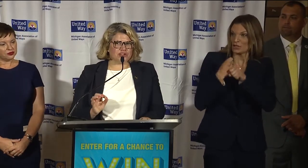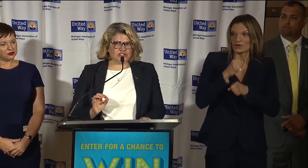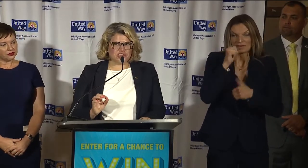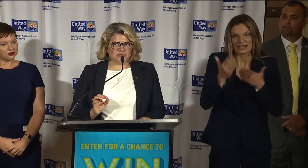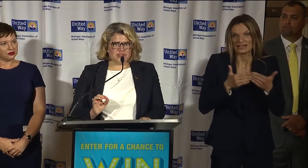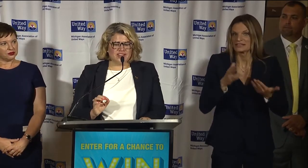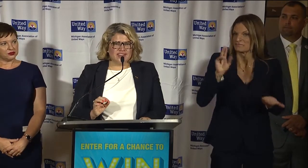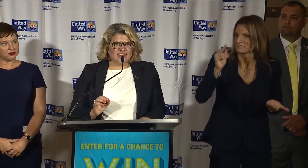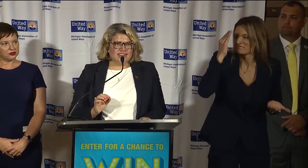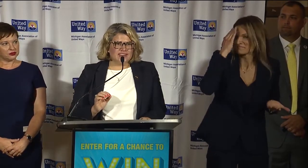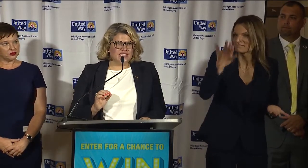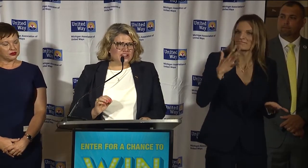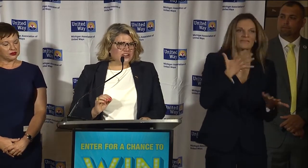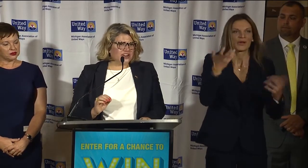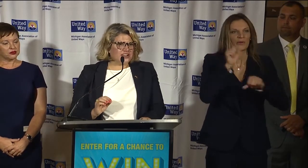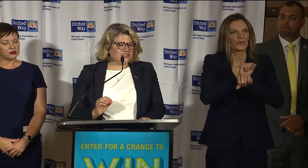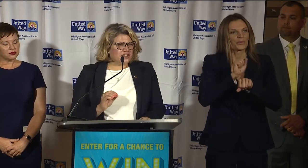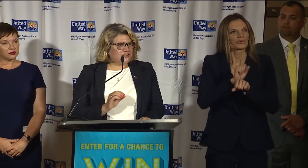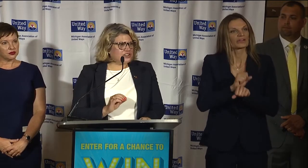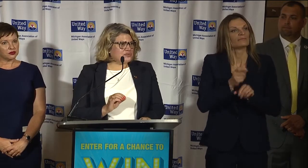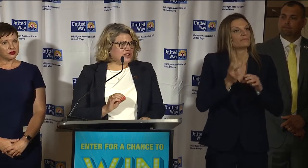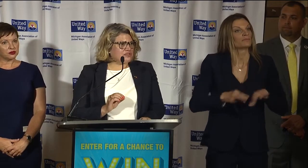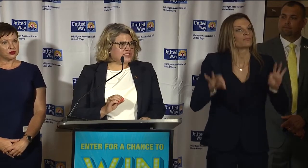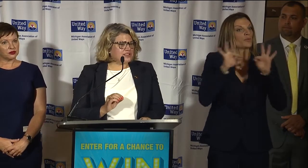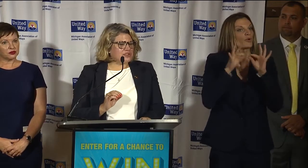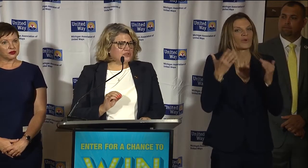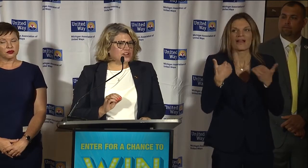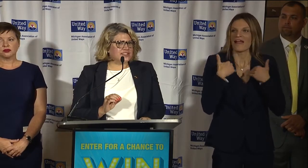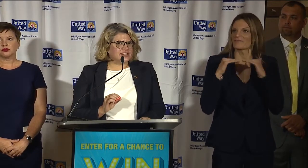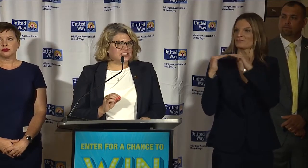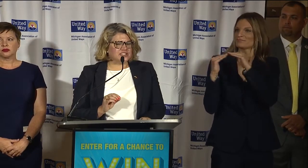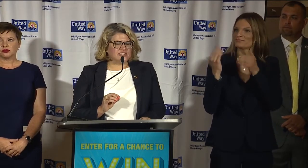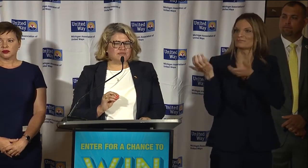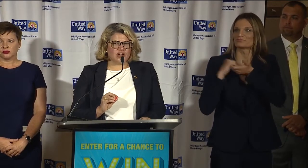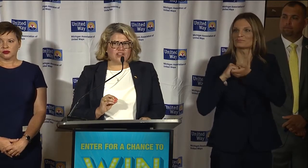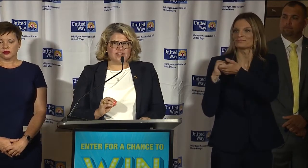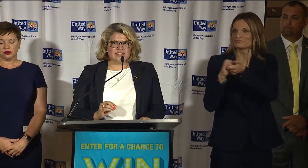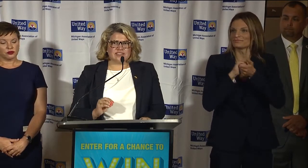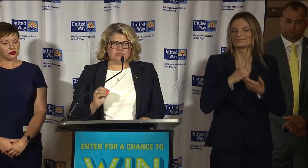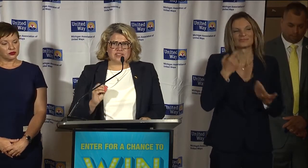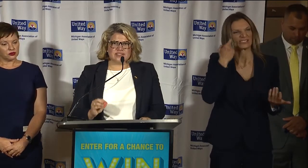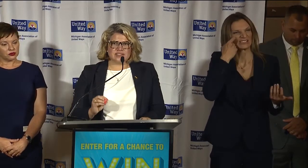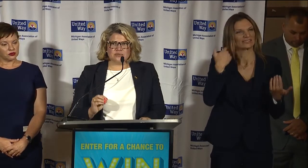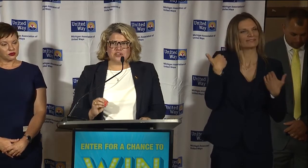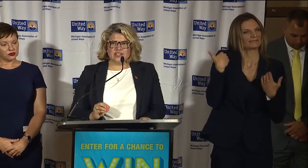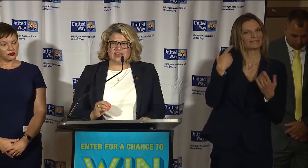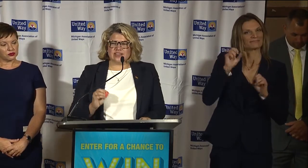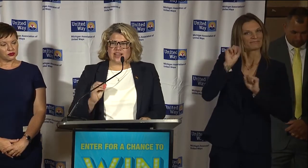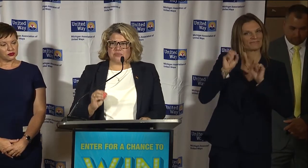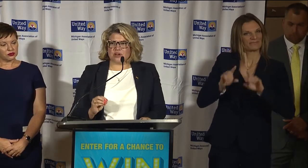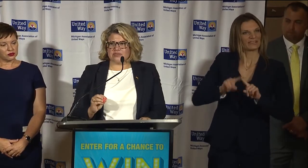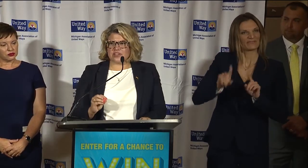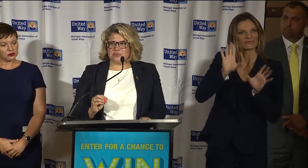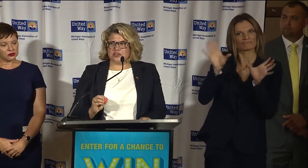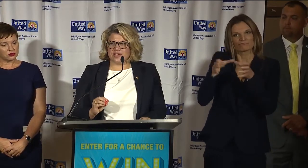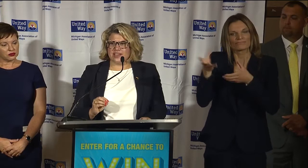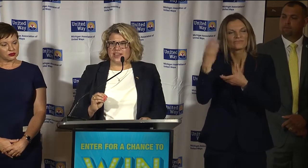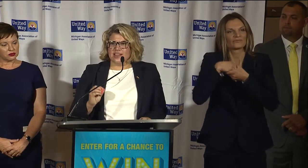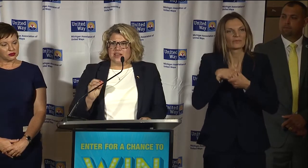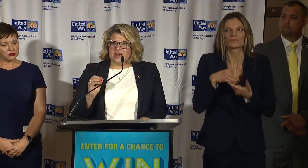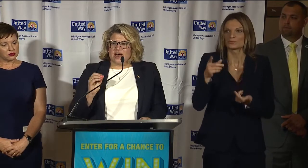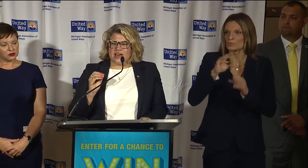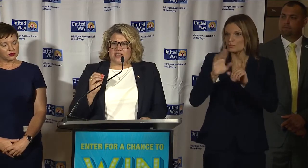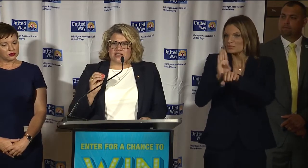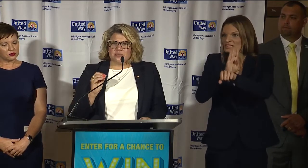about partnership. And here, I know the governor's referenced some of the organizations involved. This is the business community, the nonprofit